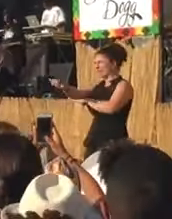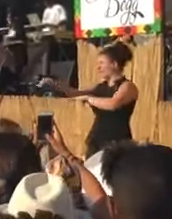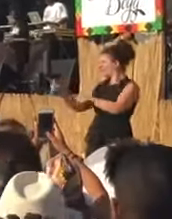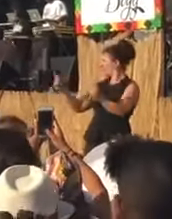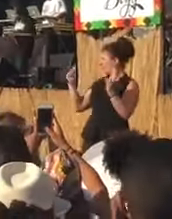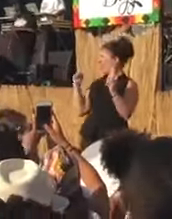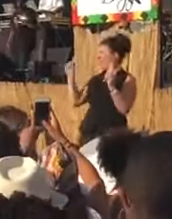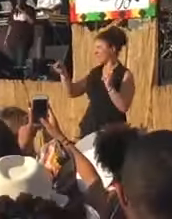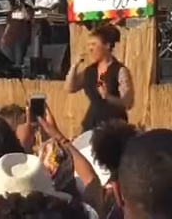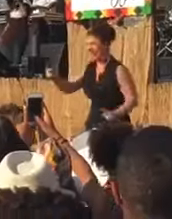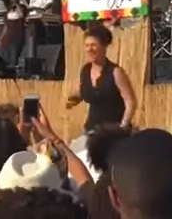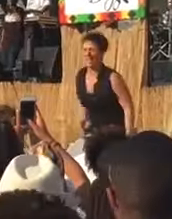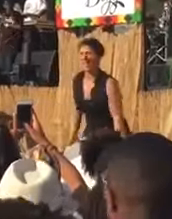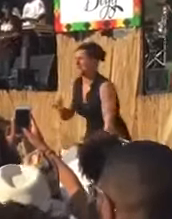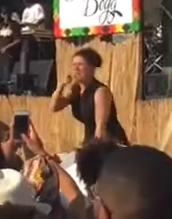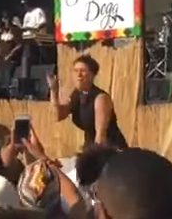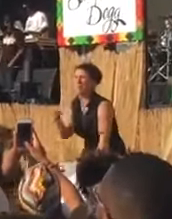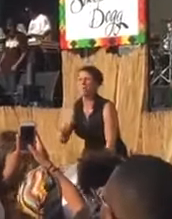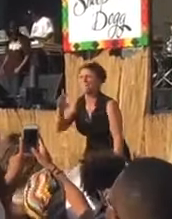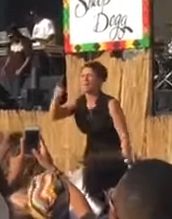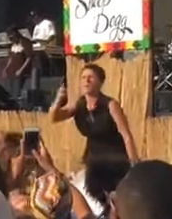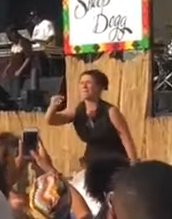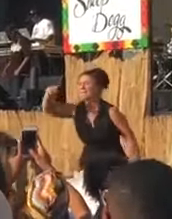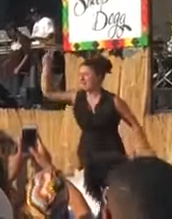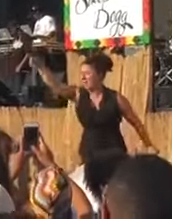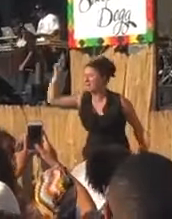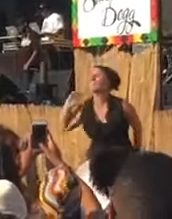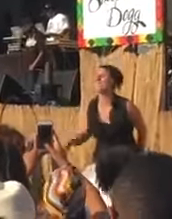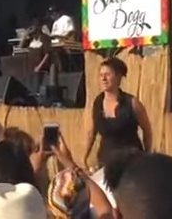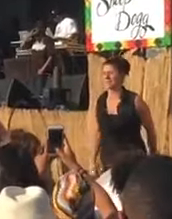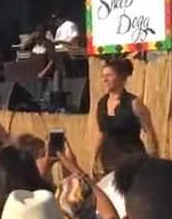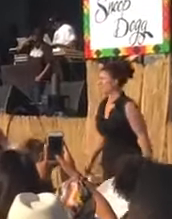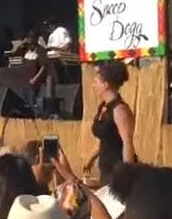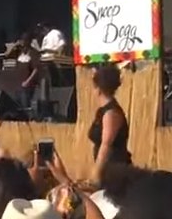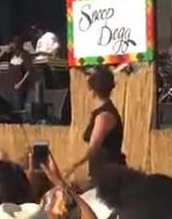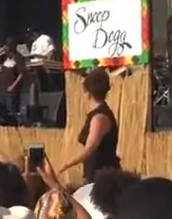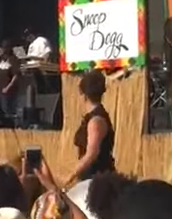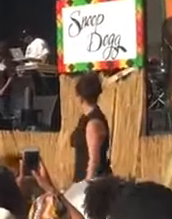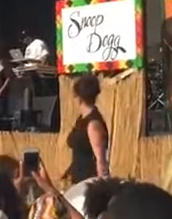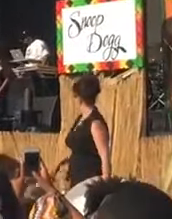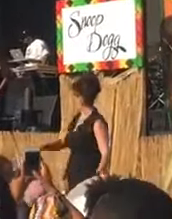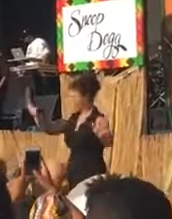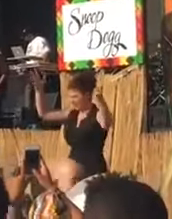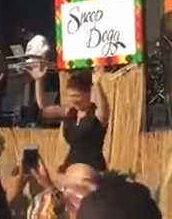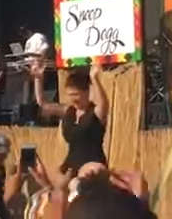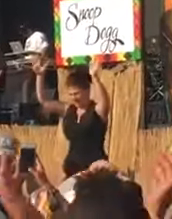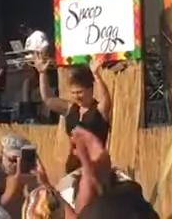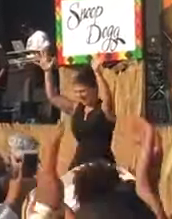Cadillac for a crime, cause I'm a shit, cause I'm a motherfucking P.I.N.G.